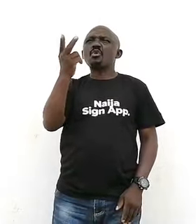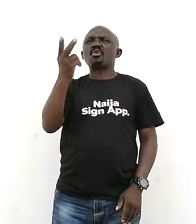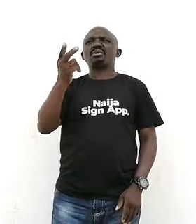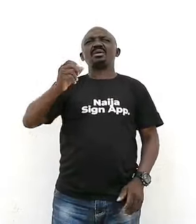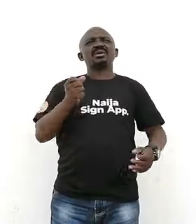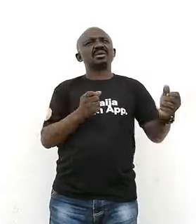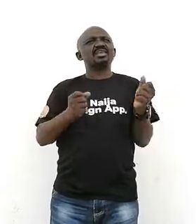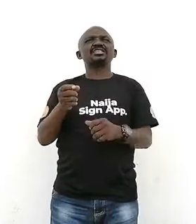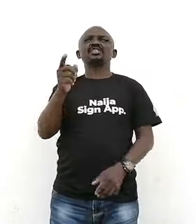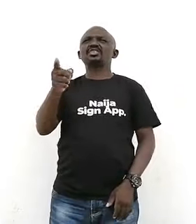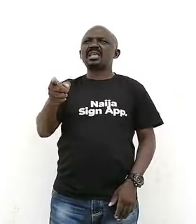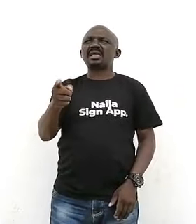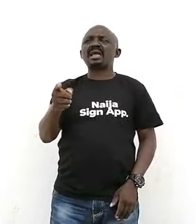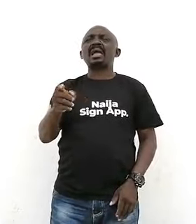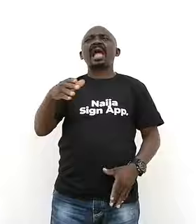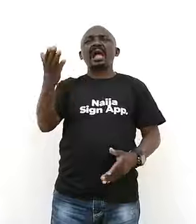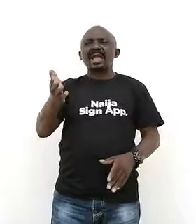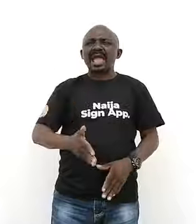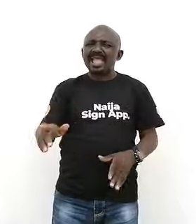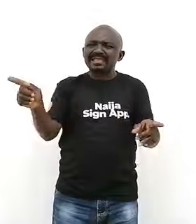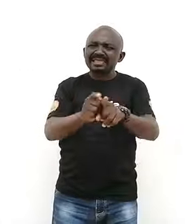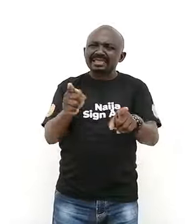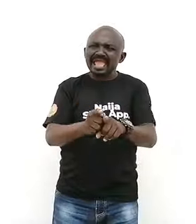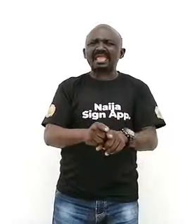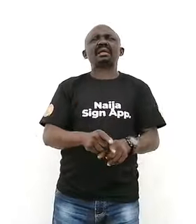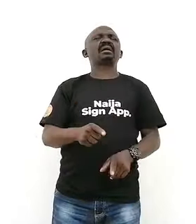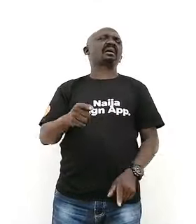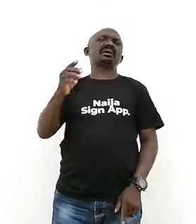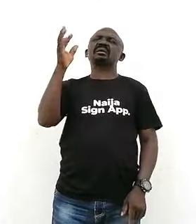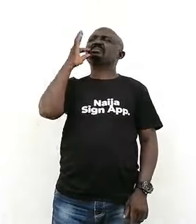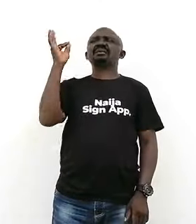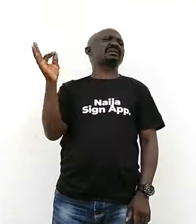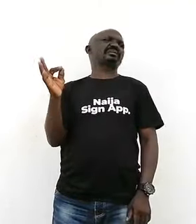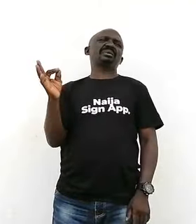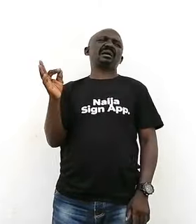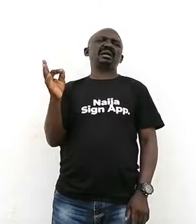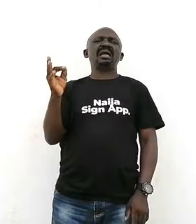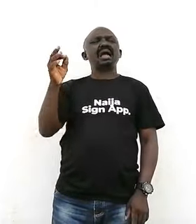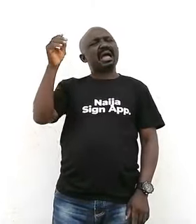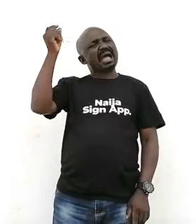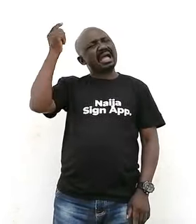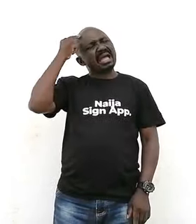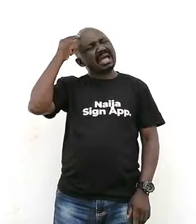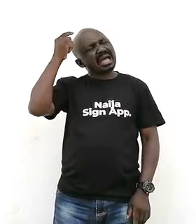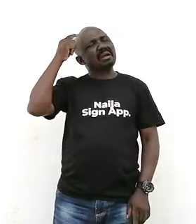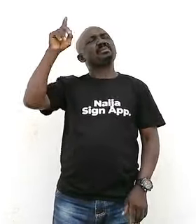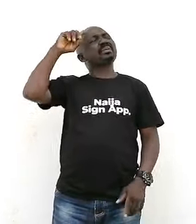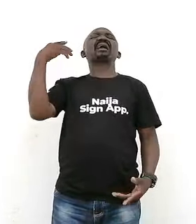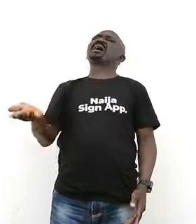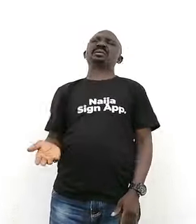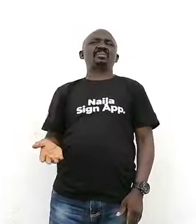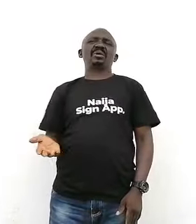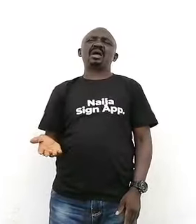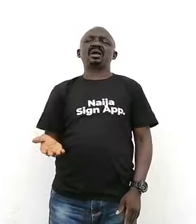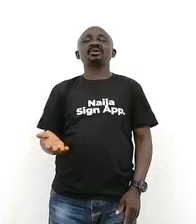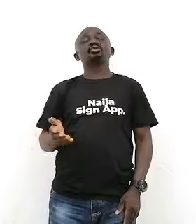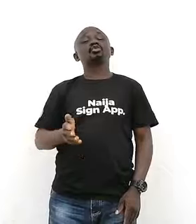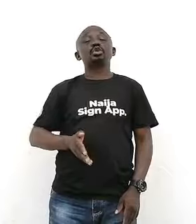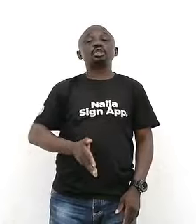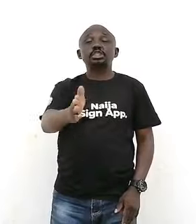be something that, instead of dividing them, binds them together. I want to bring the case of Nigeria here